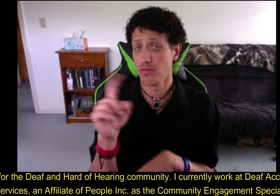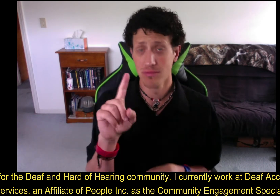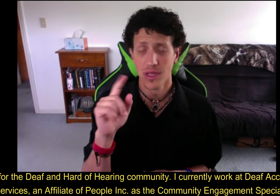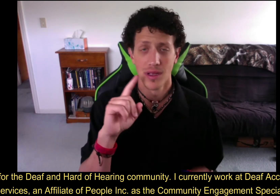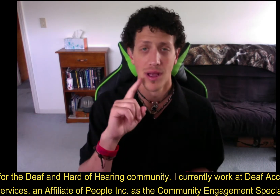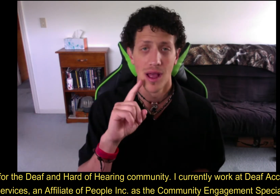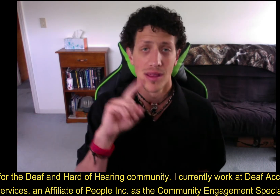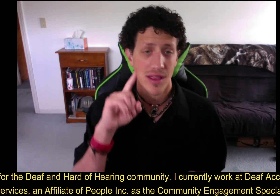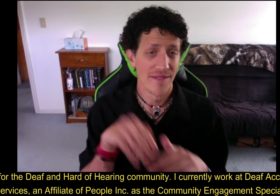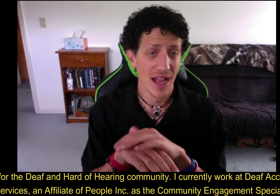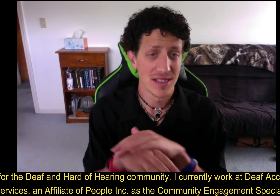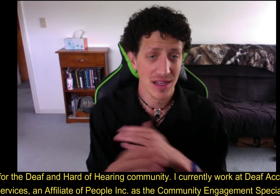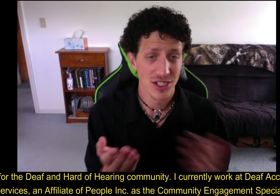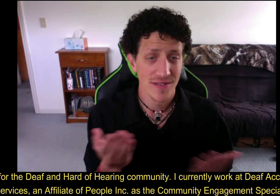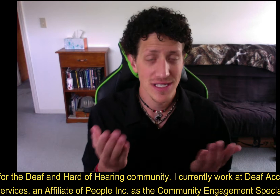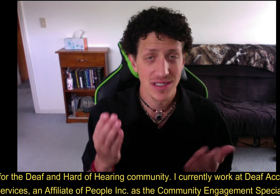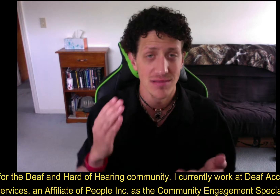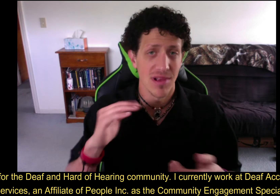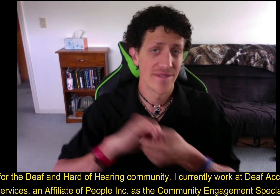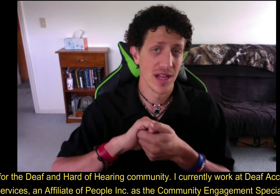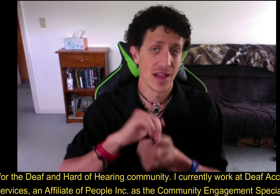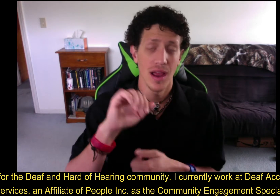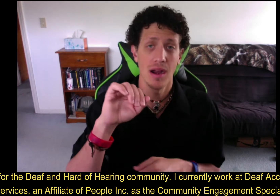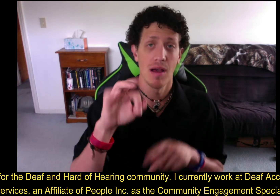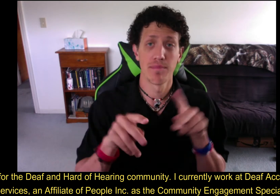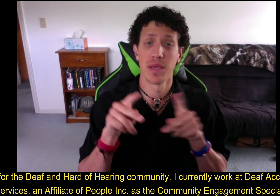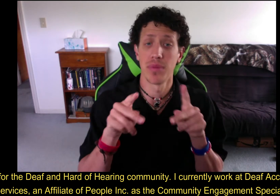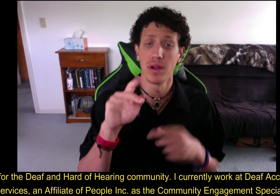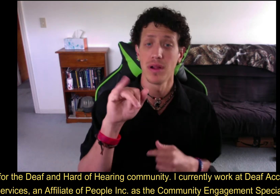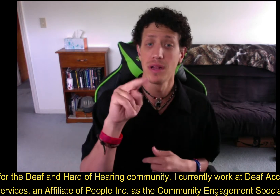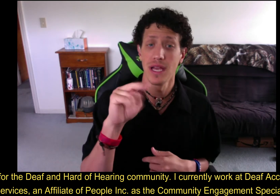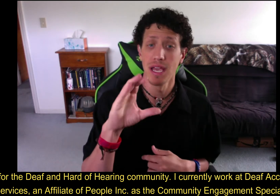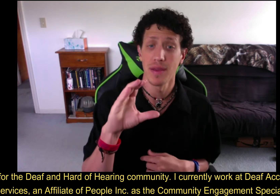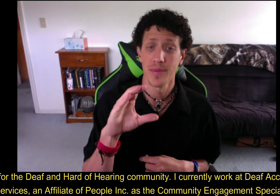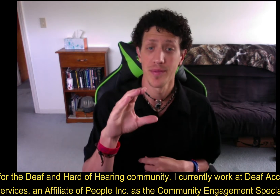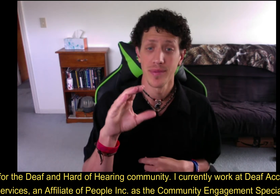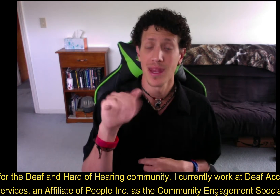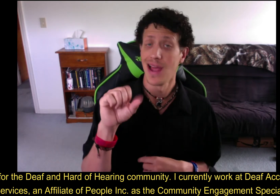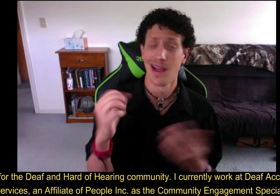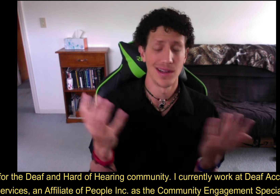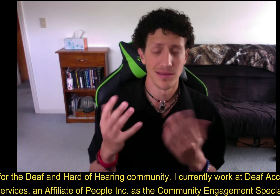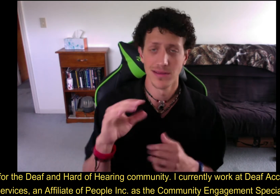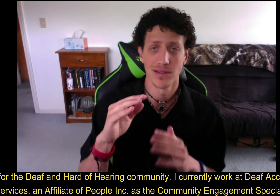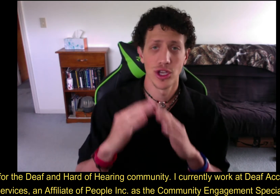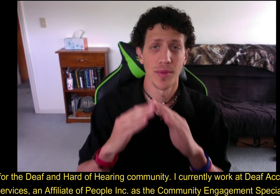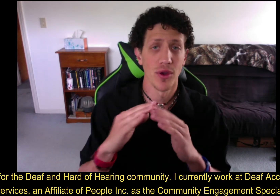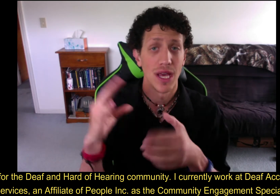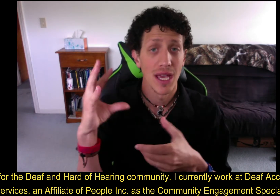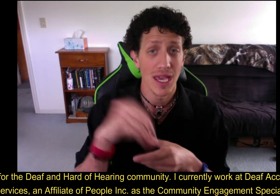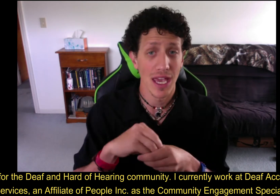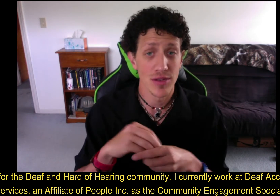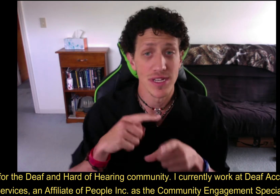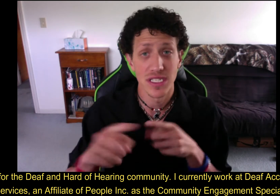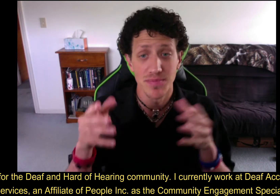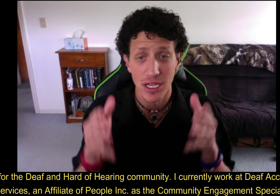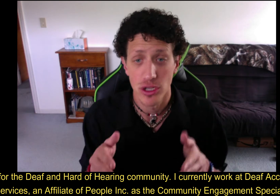Deaf Access Services affiliated with People, Inc. as community engagement specialist.